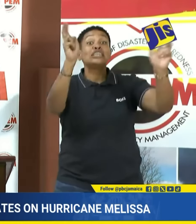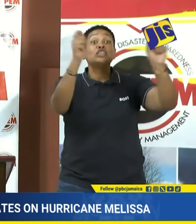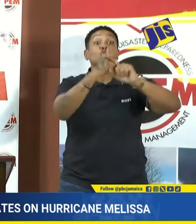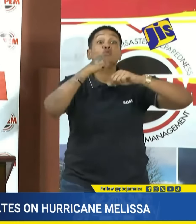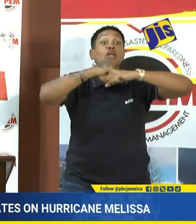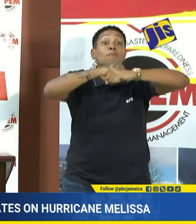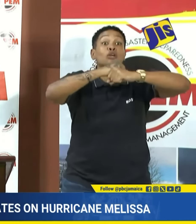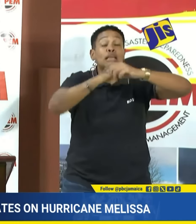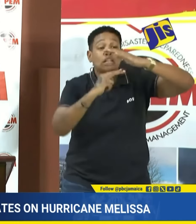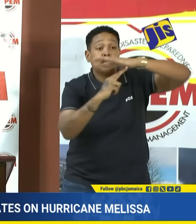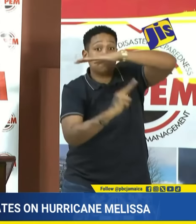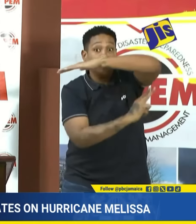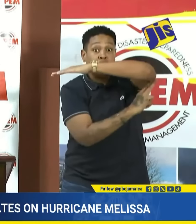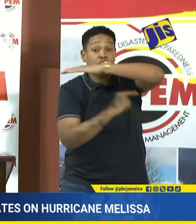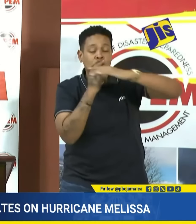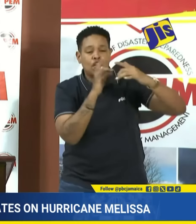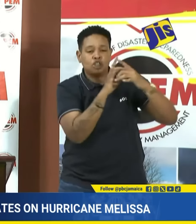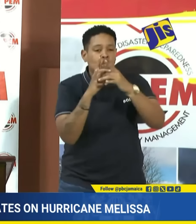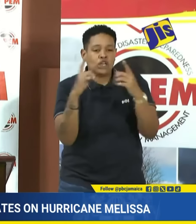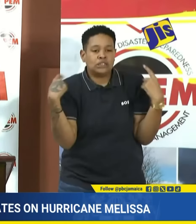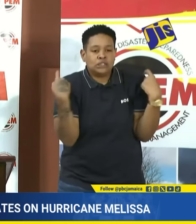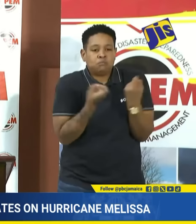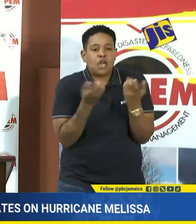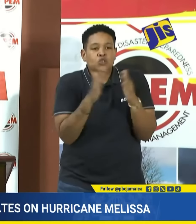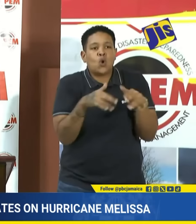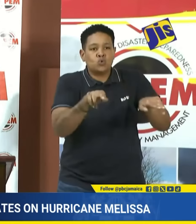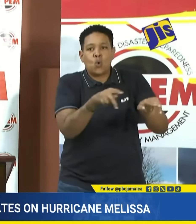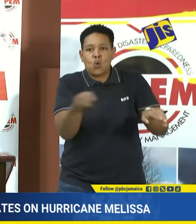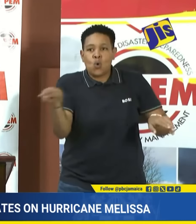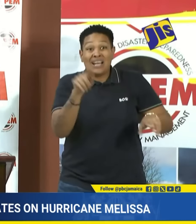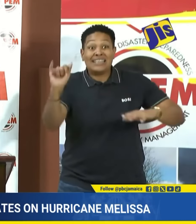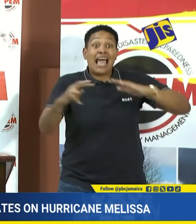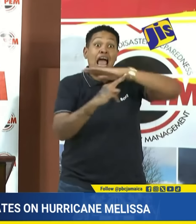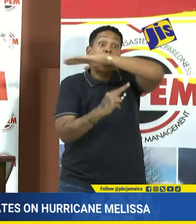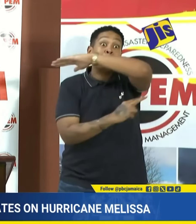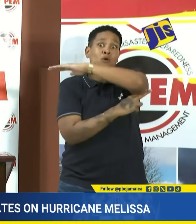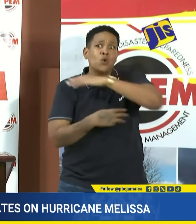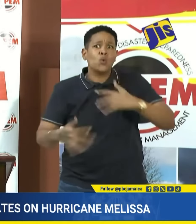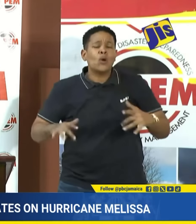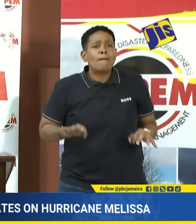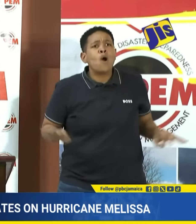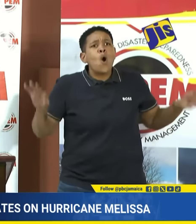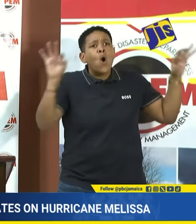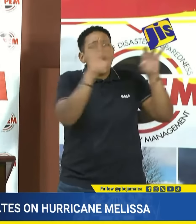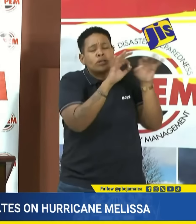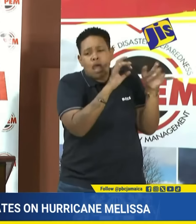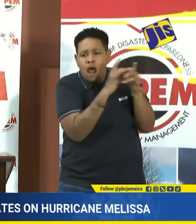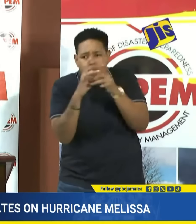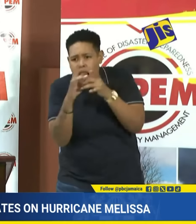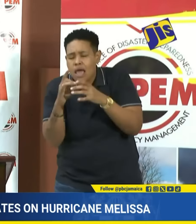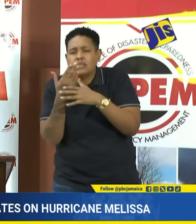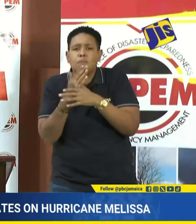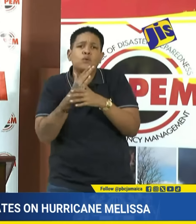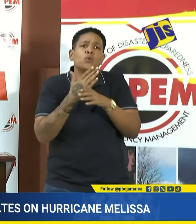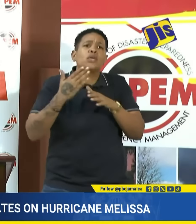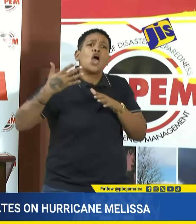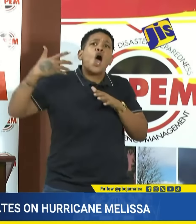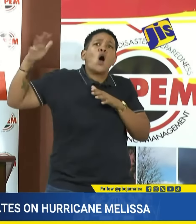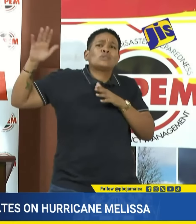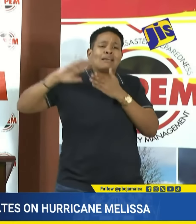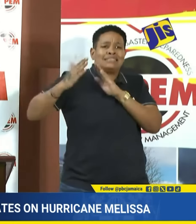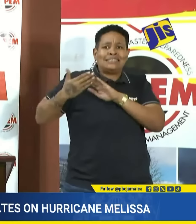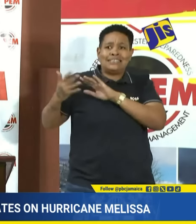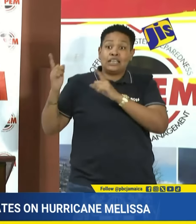to protect the bridge that joins Spanish Town Road. That bridge is an important connector between the outside of the